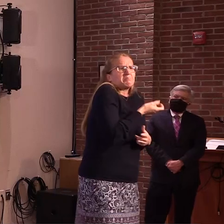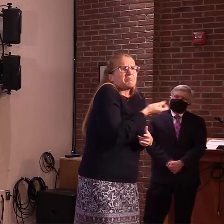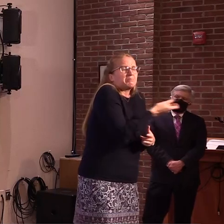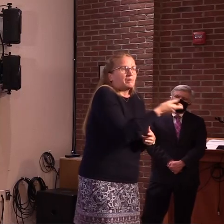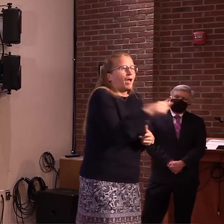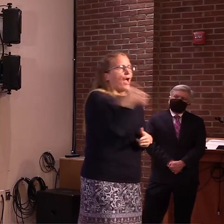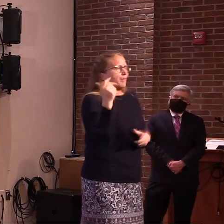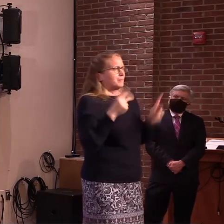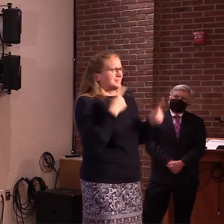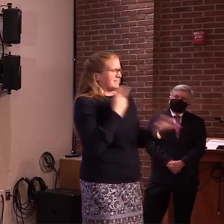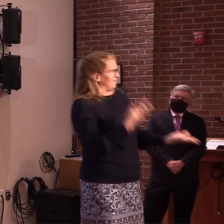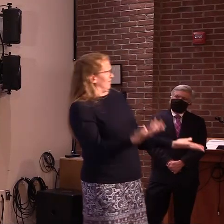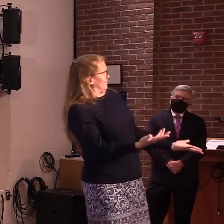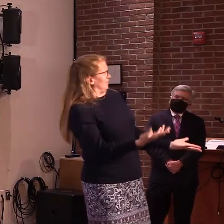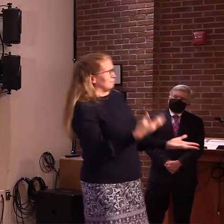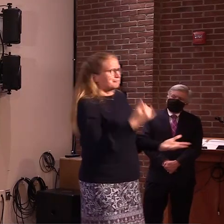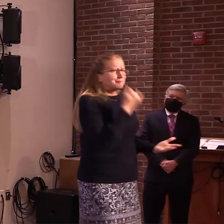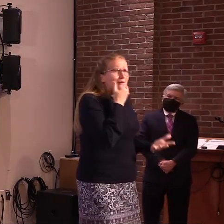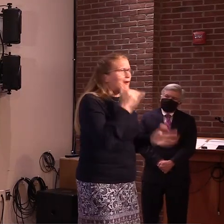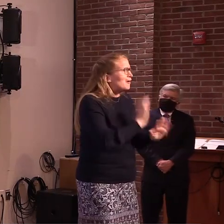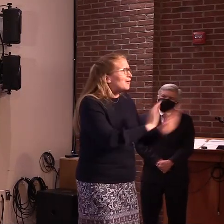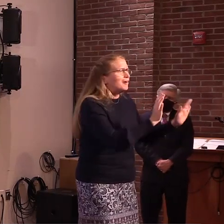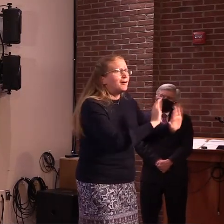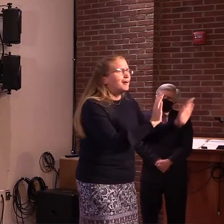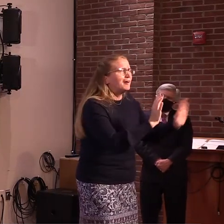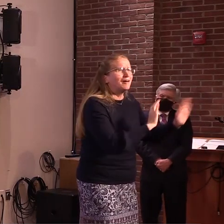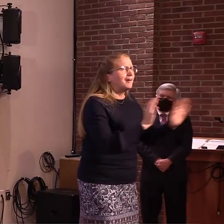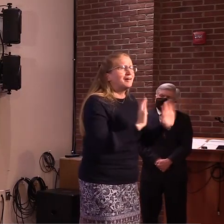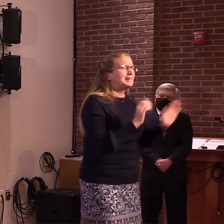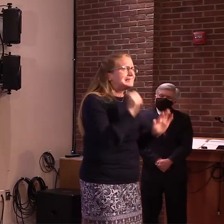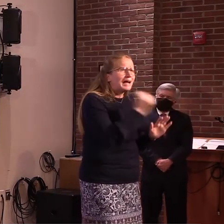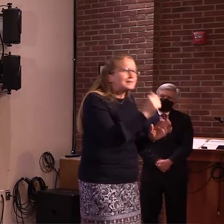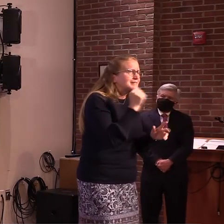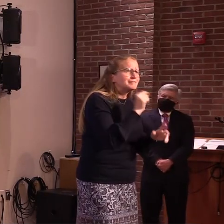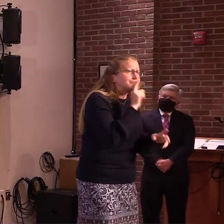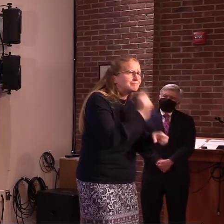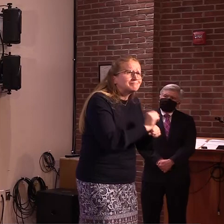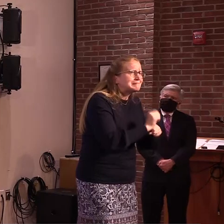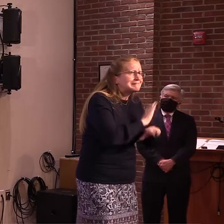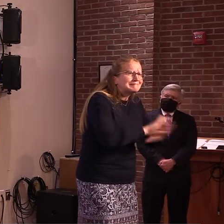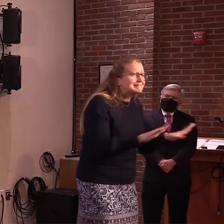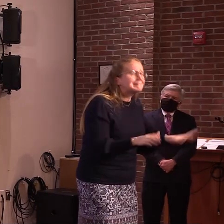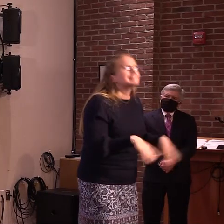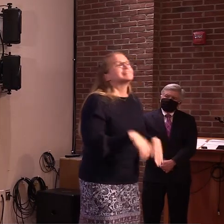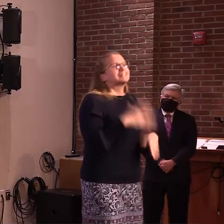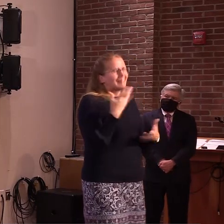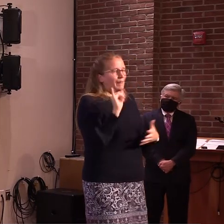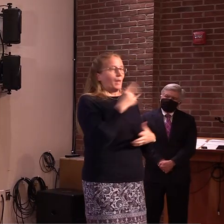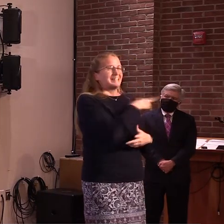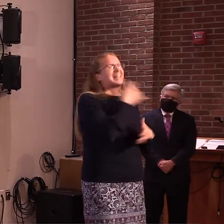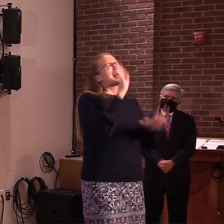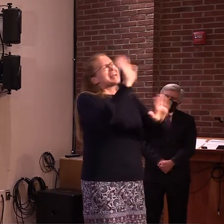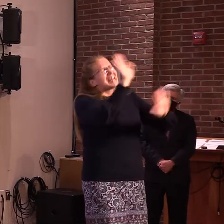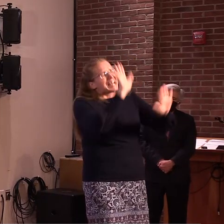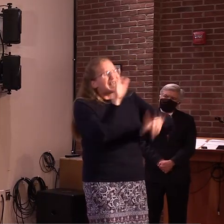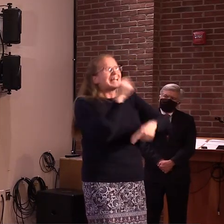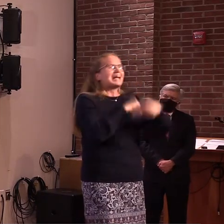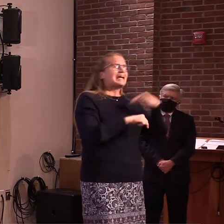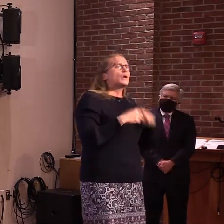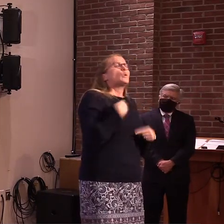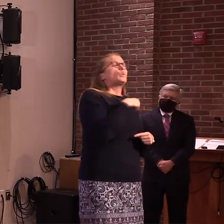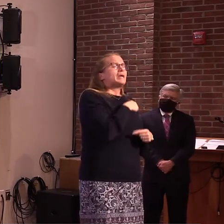one controversy, is the how often. The estimates are perhaps as often as